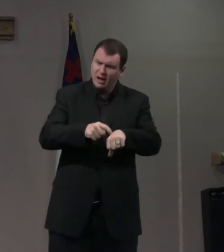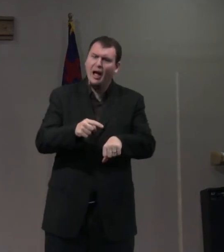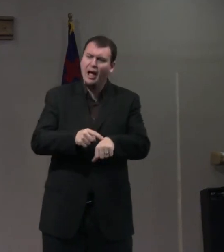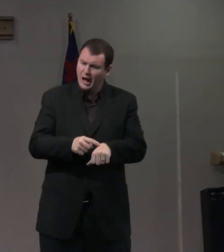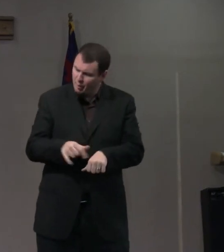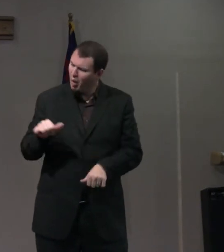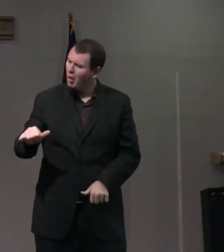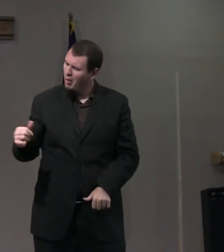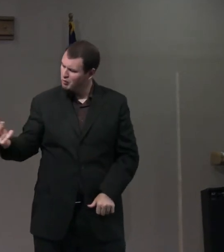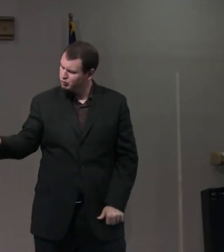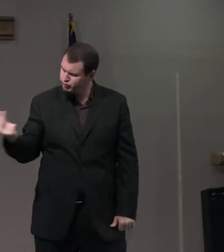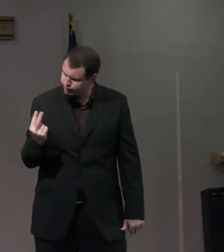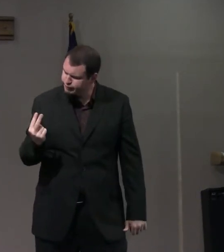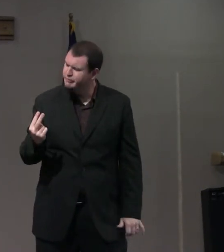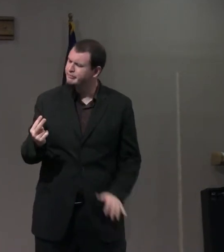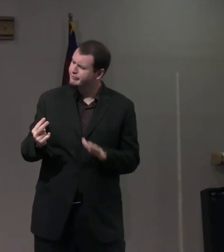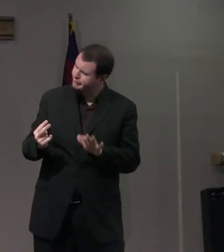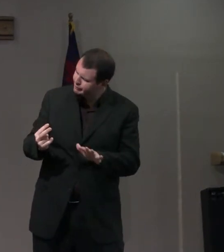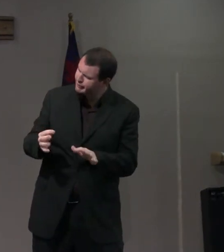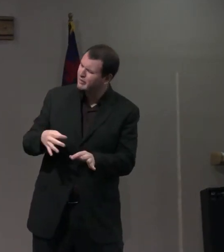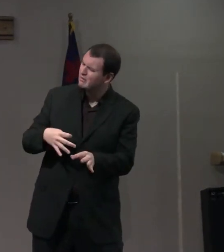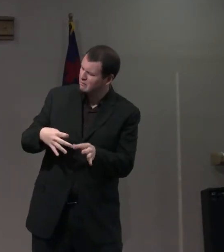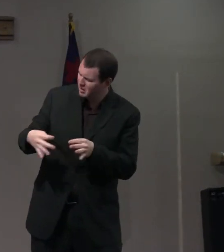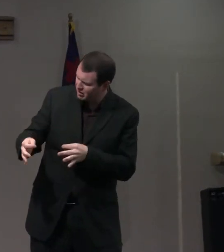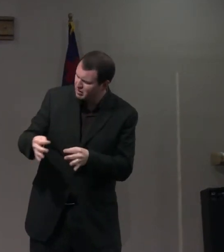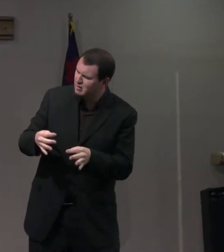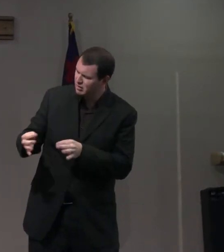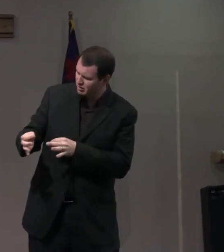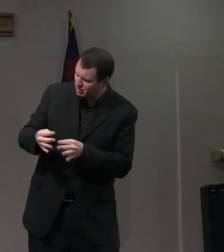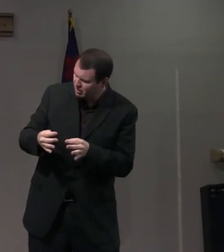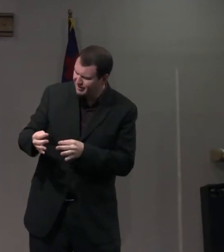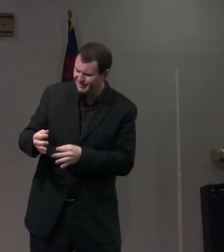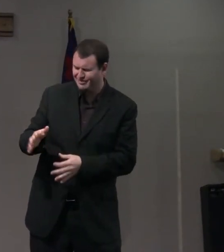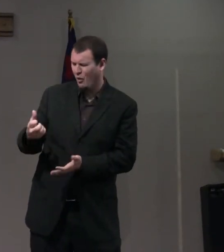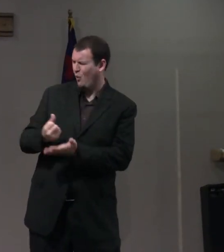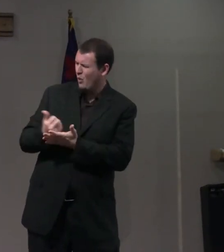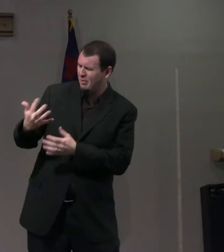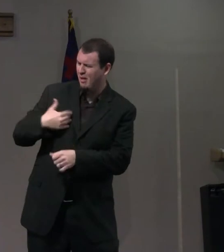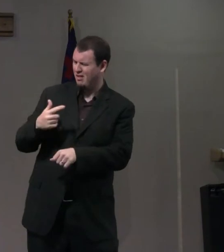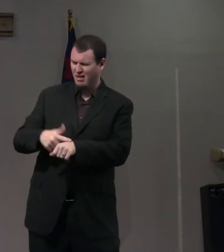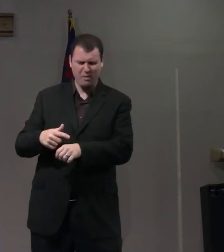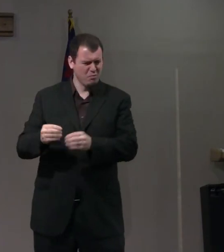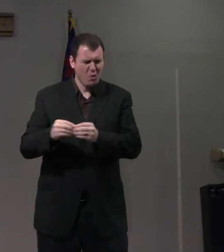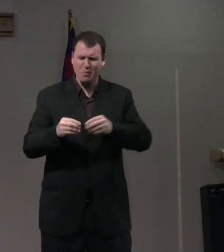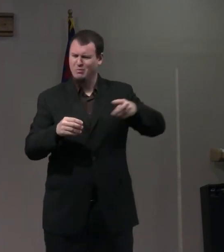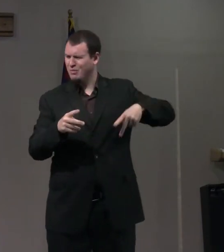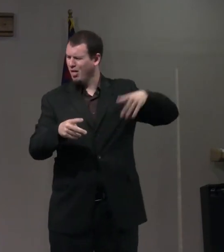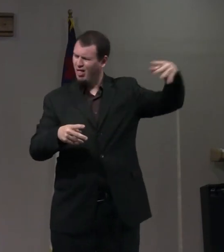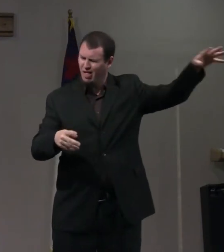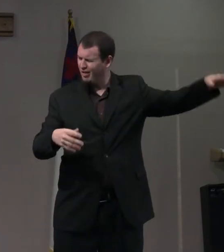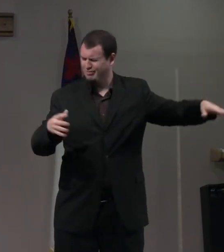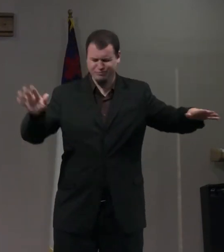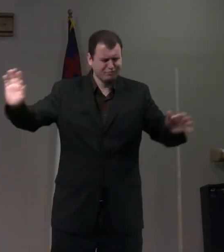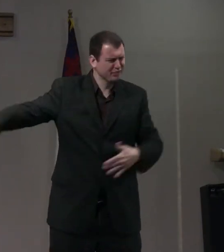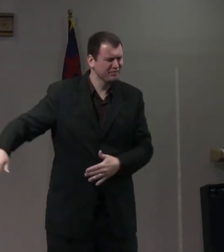Jesus did. Jesus took the time when they came to him to explain. He didn't say, "Don't waste my time."